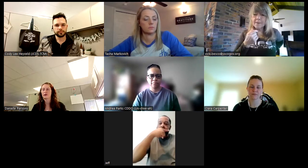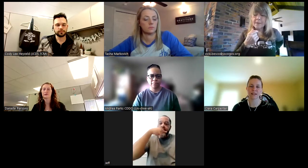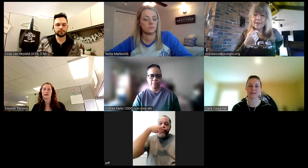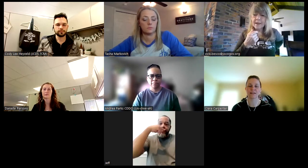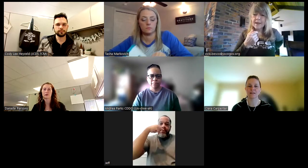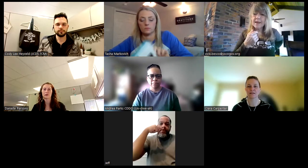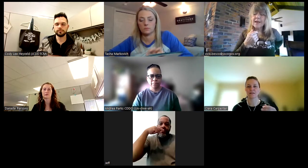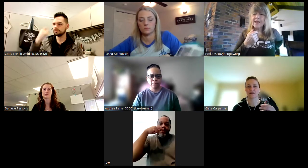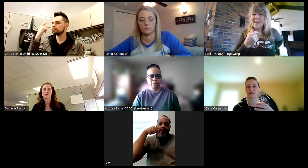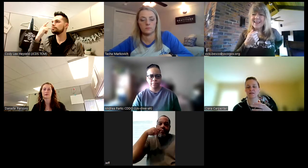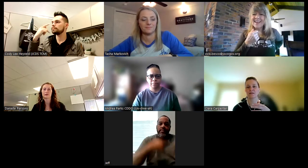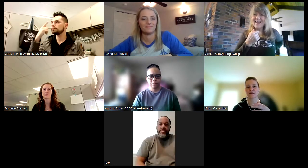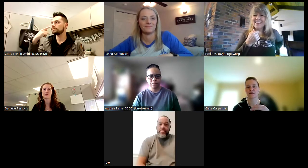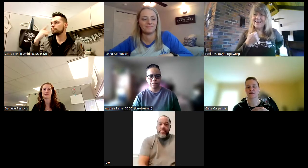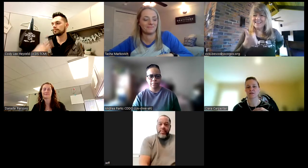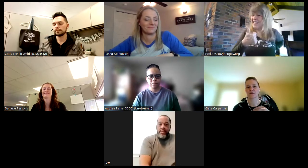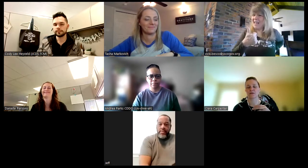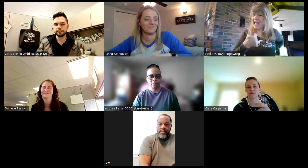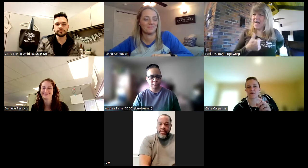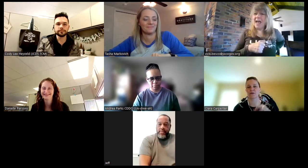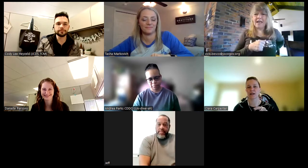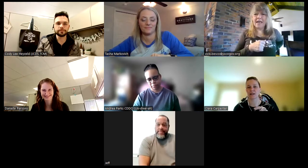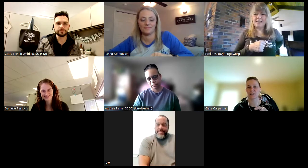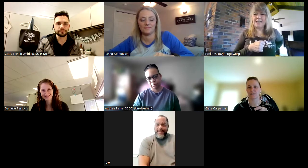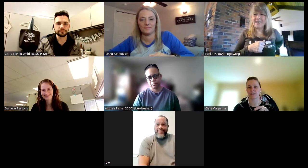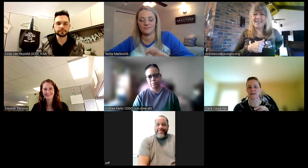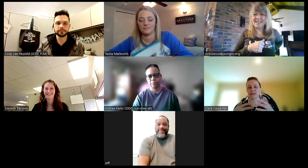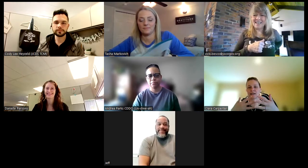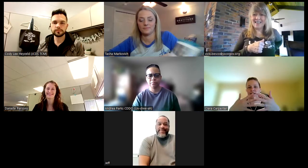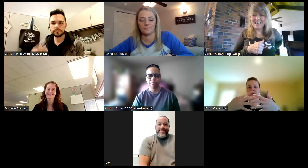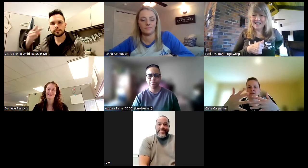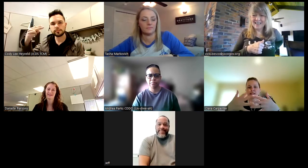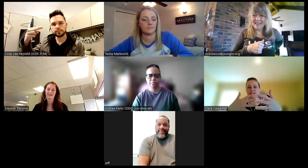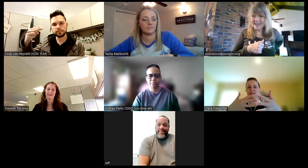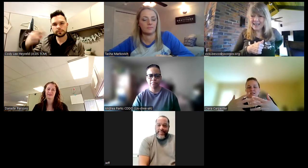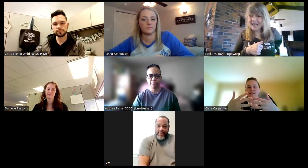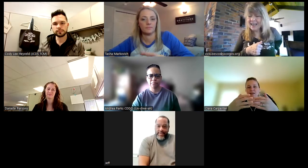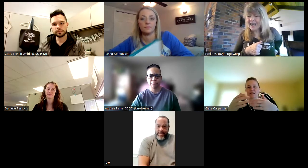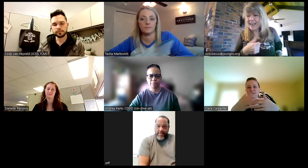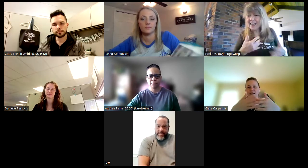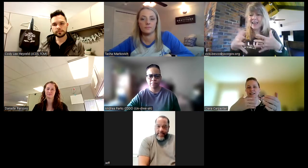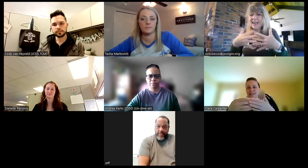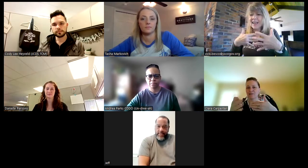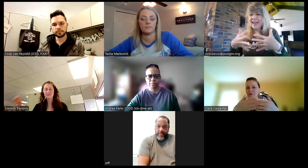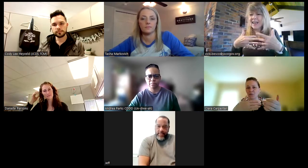was last spring. That was a long time ago. The gray, is that, that was like this. Is that also kind of the sign for